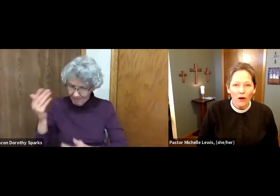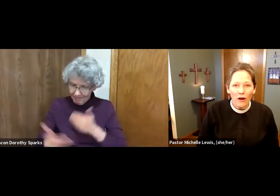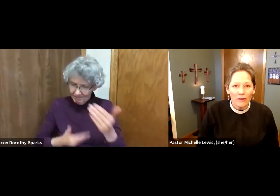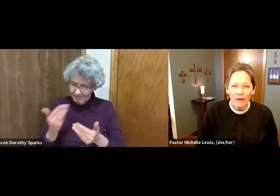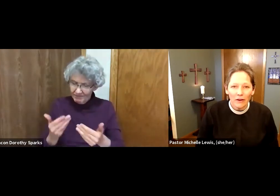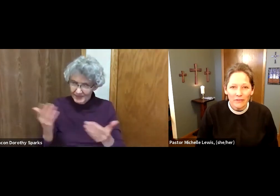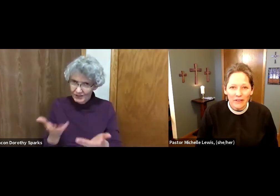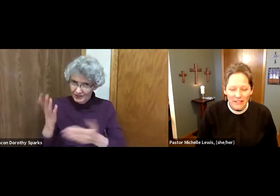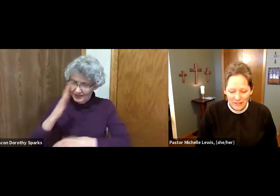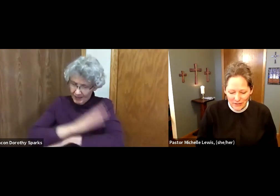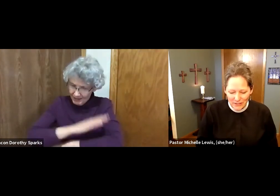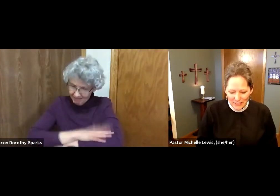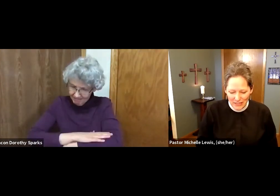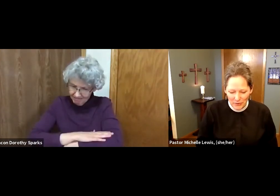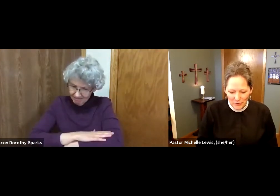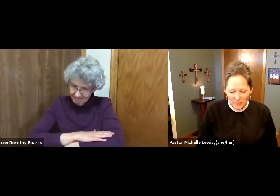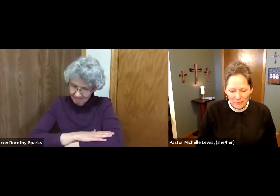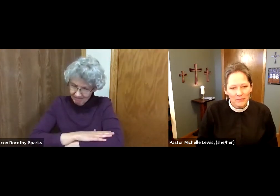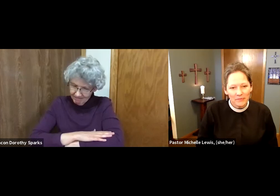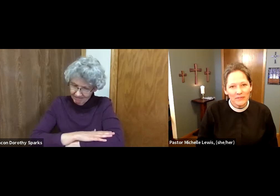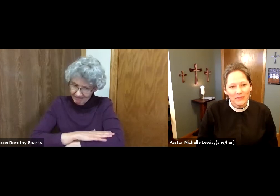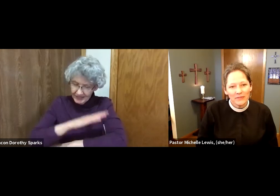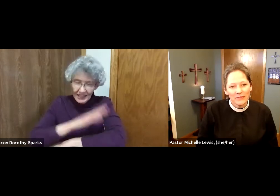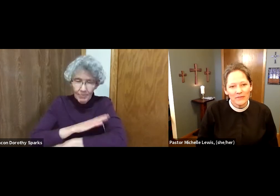You all are invited to this table.